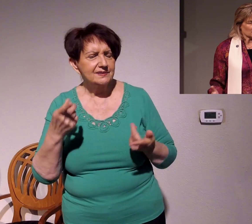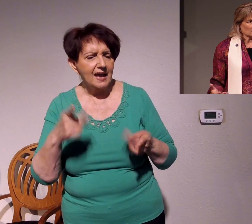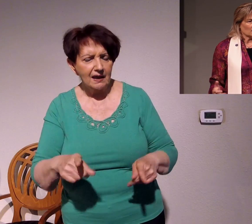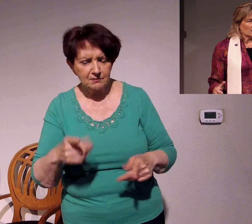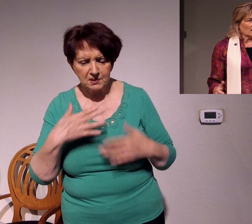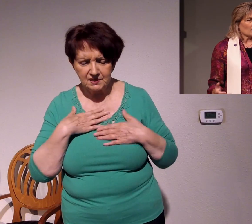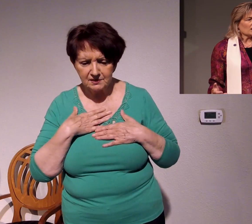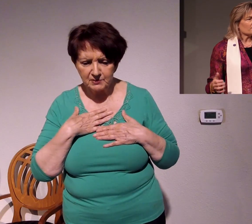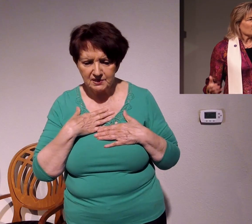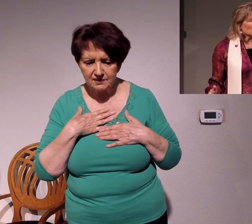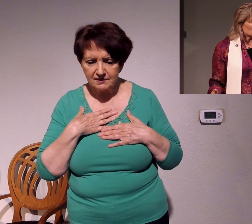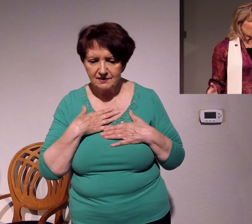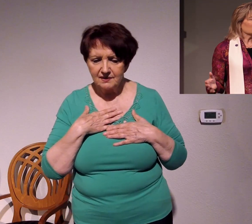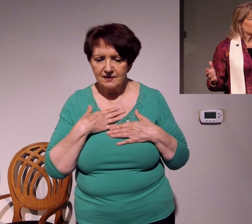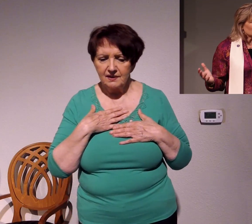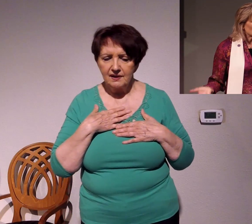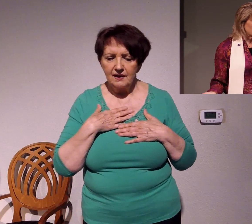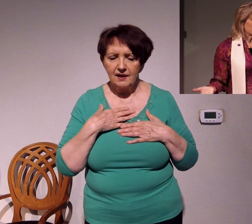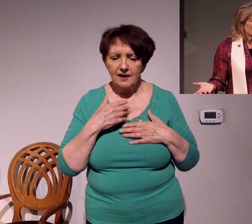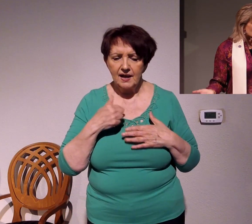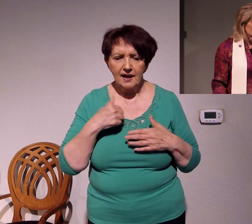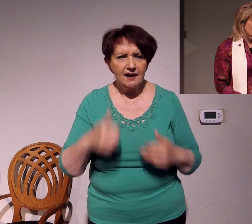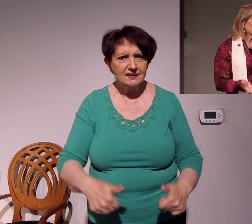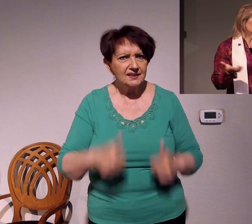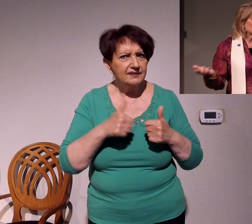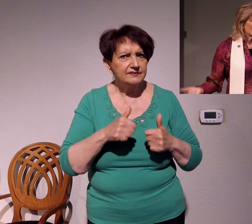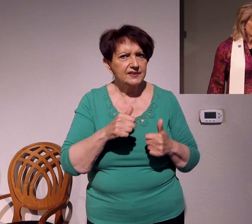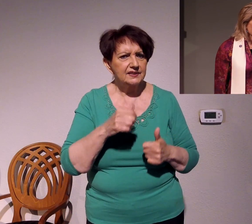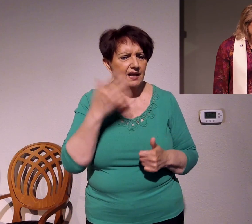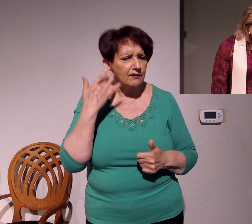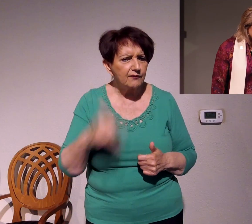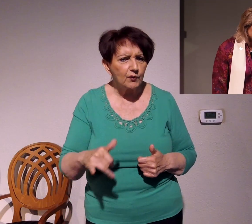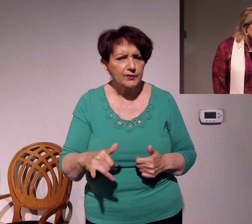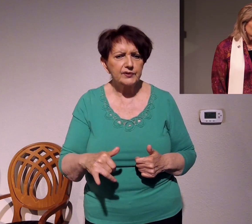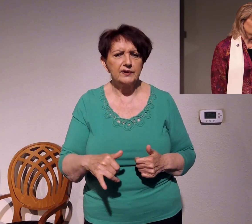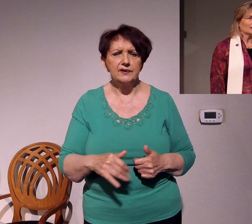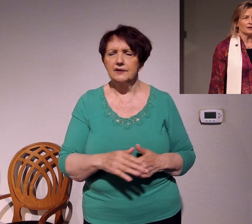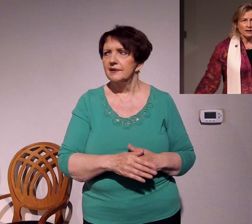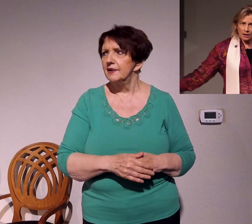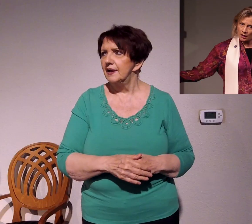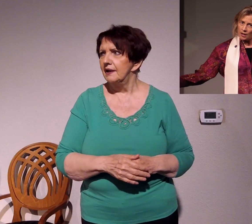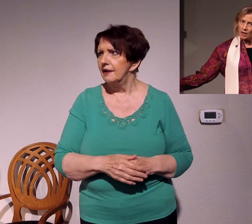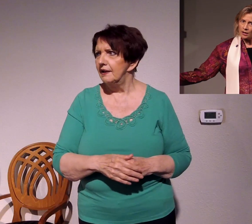on? I mean, folks, I lived in the Bay Area. I lived in Berkeley.